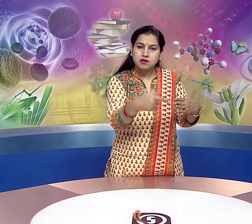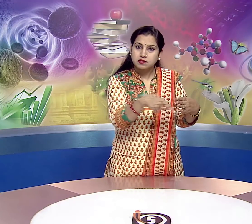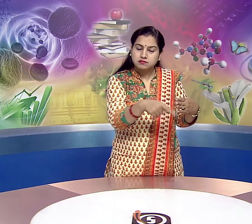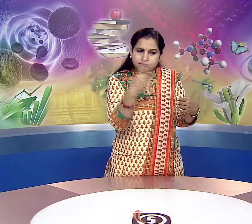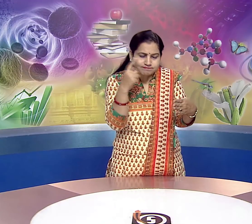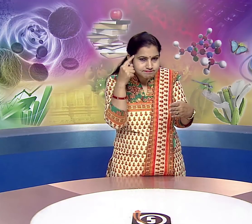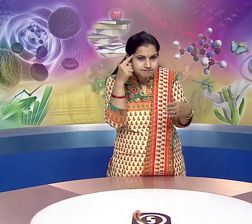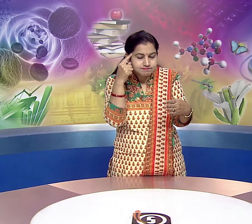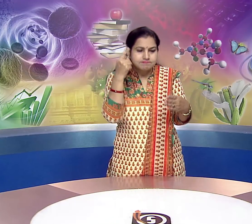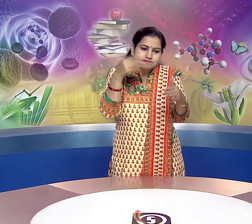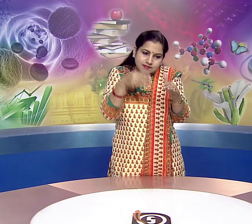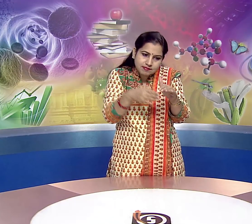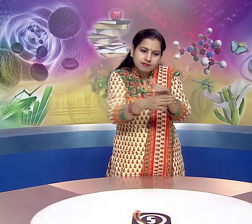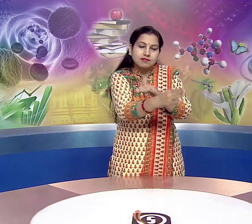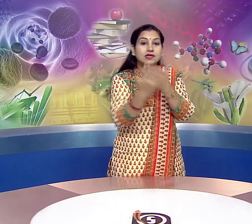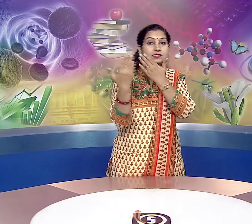he entered the school premises.